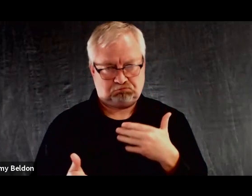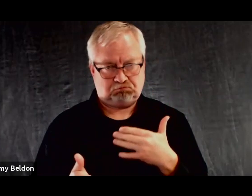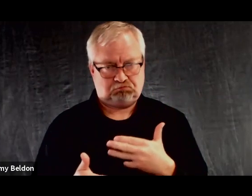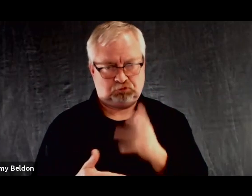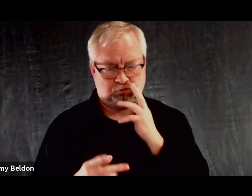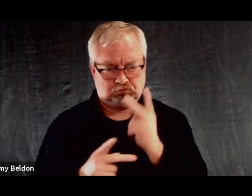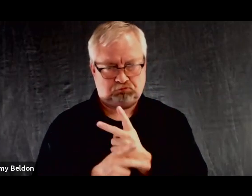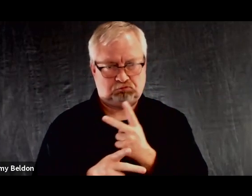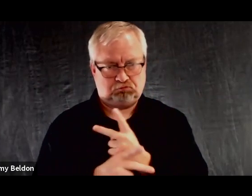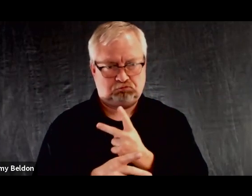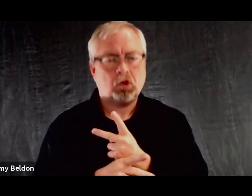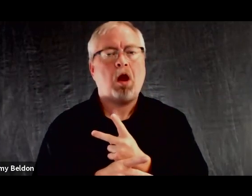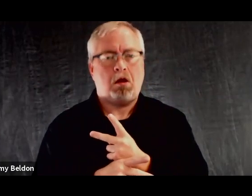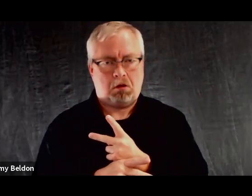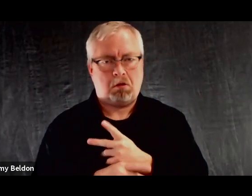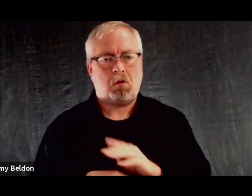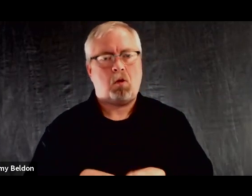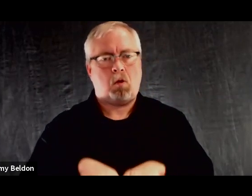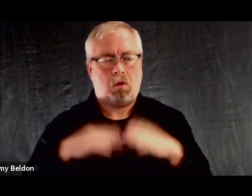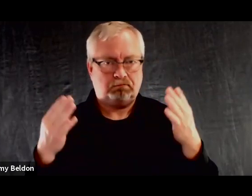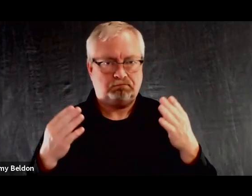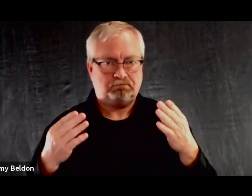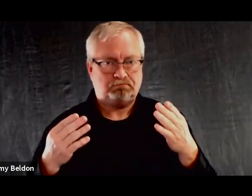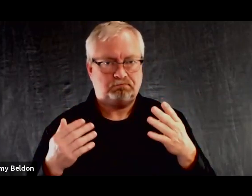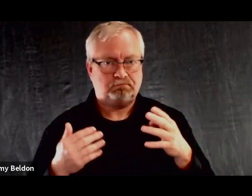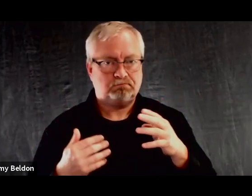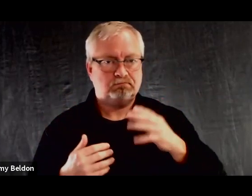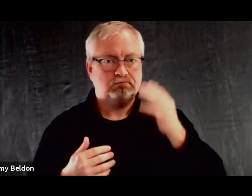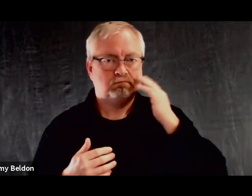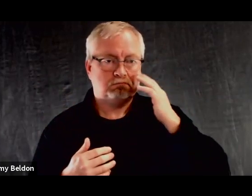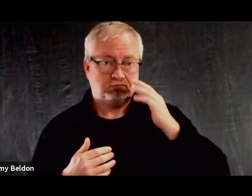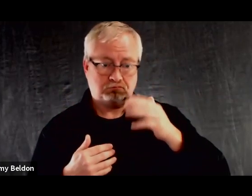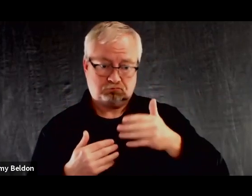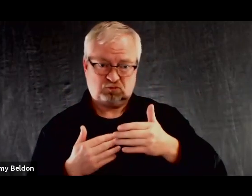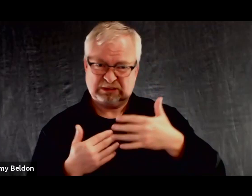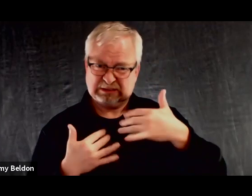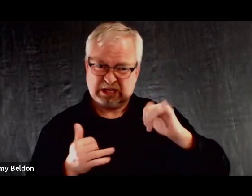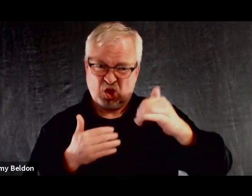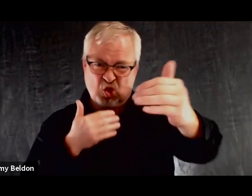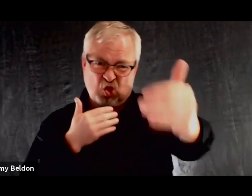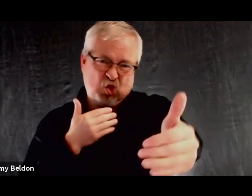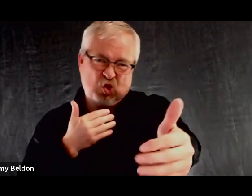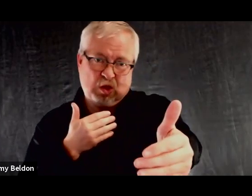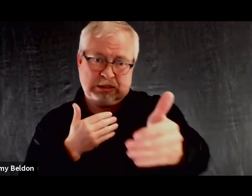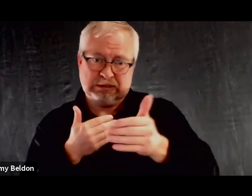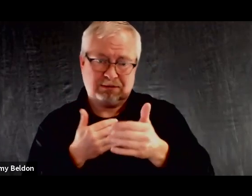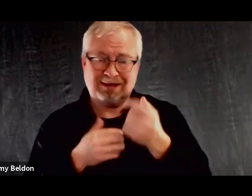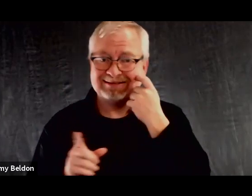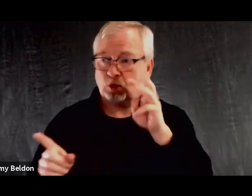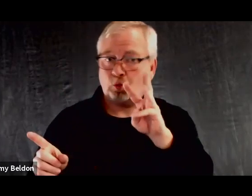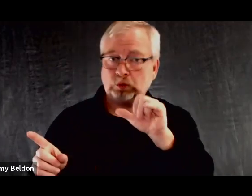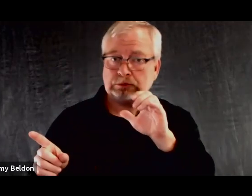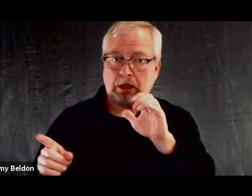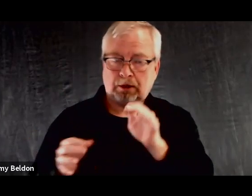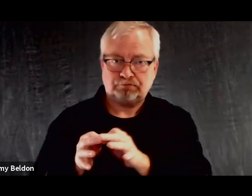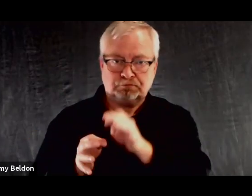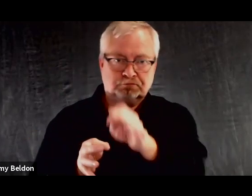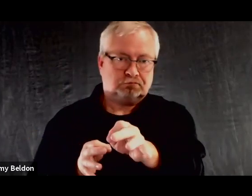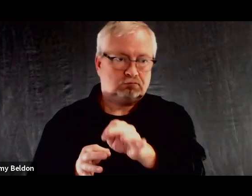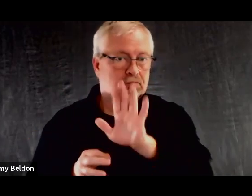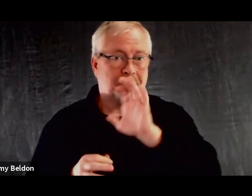not? And the mixed signals I'm talking about are, Wisconsin extending their stay-at-home order, saying we're not going back to school till the fall. New York has so